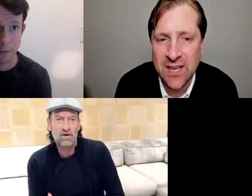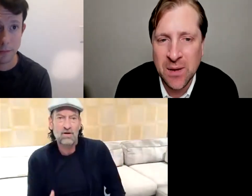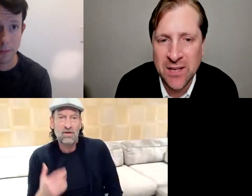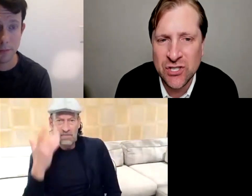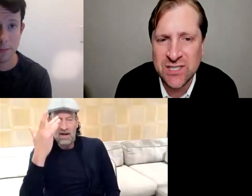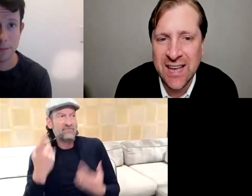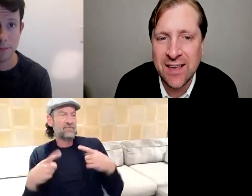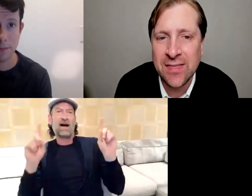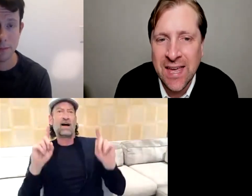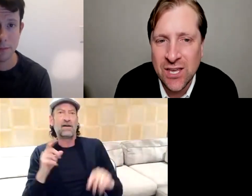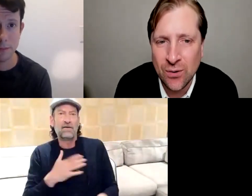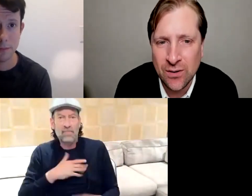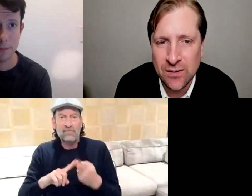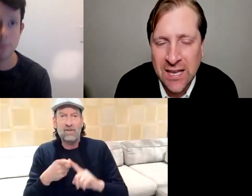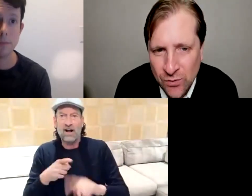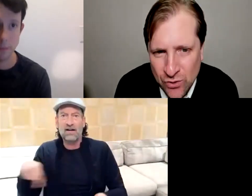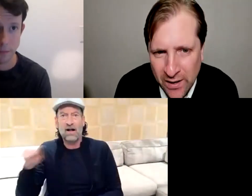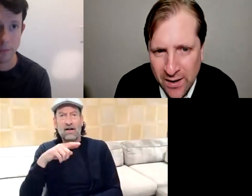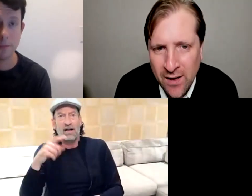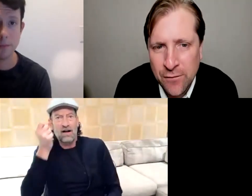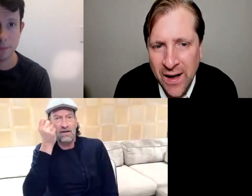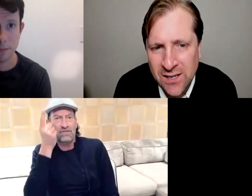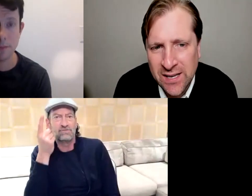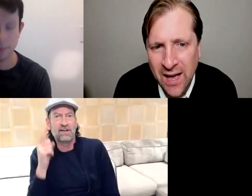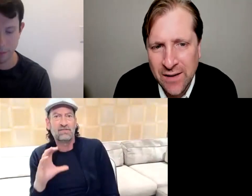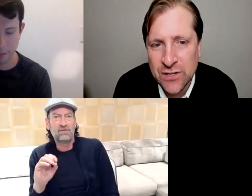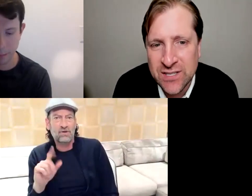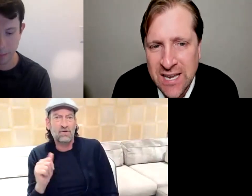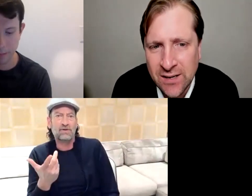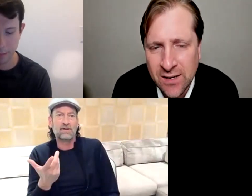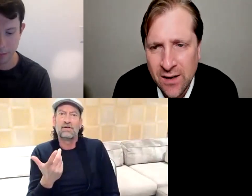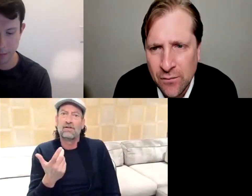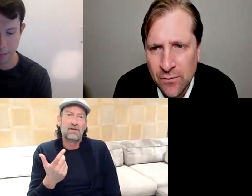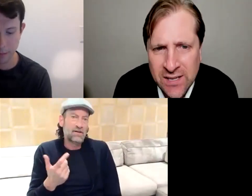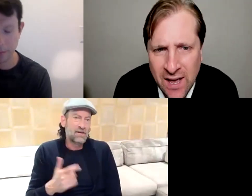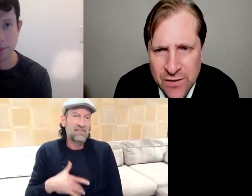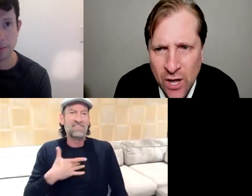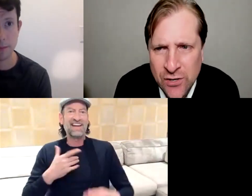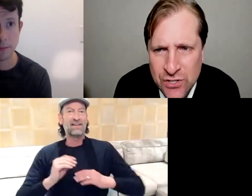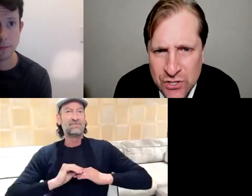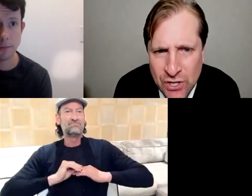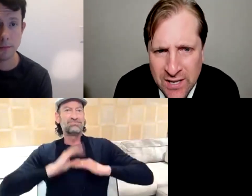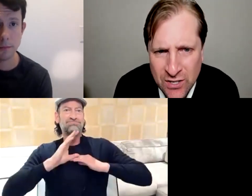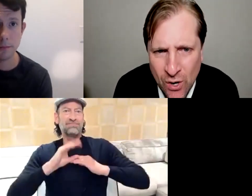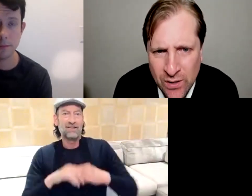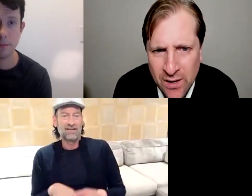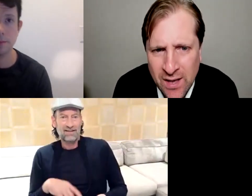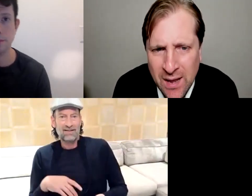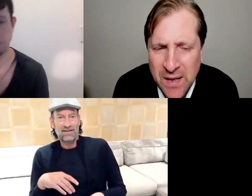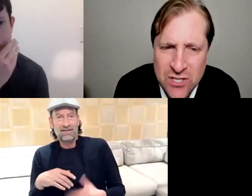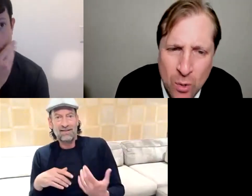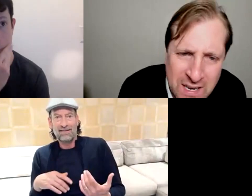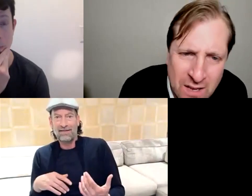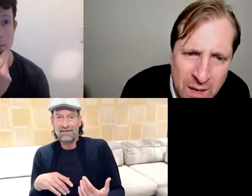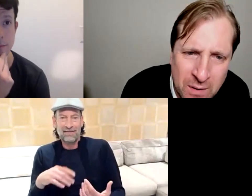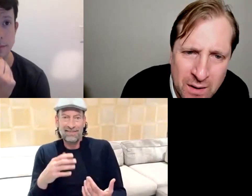they sent me messages saying, thank you, Troy. Finally, I feel seen. Finally, I feel understood as a Coda, and